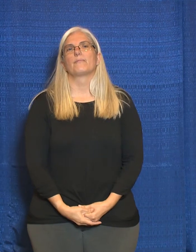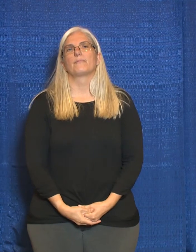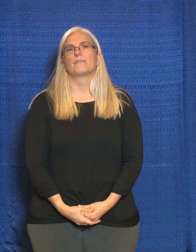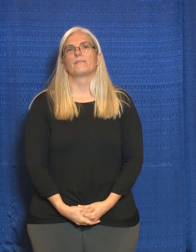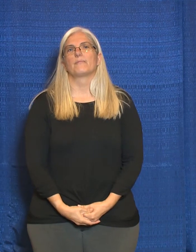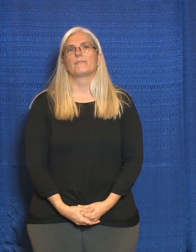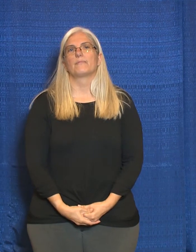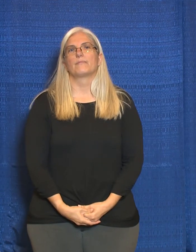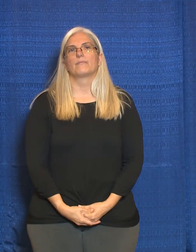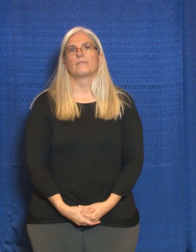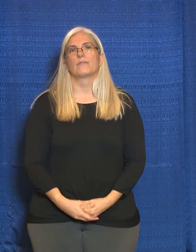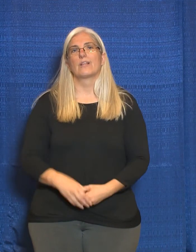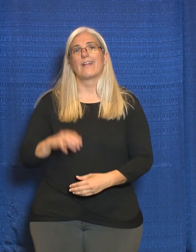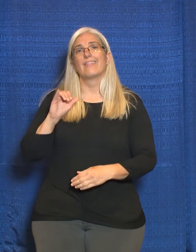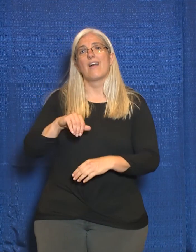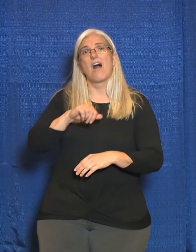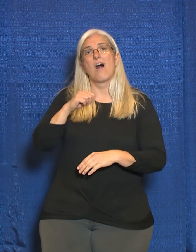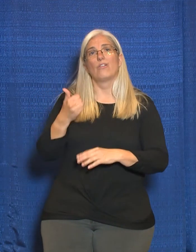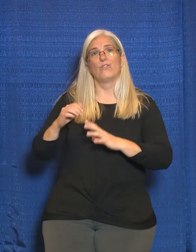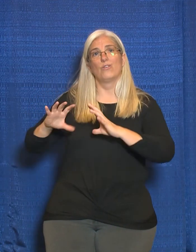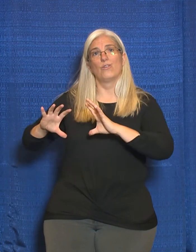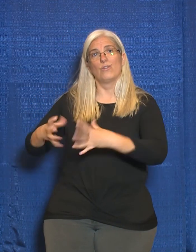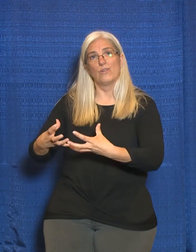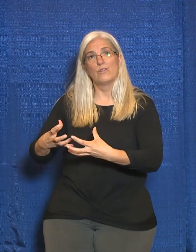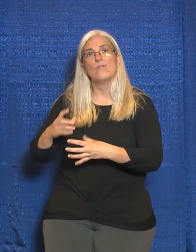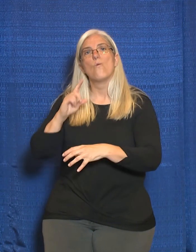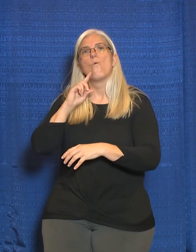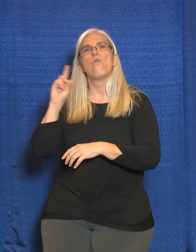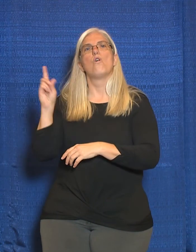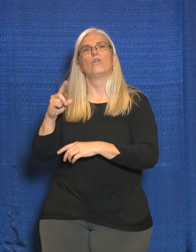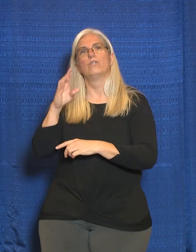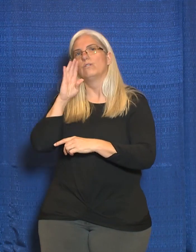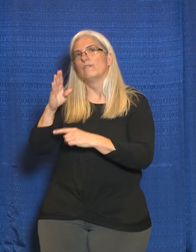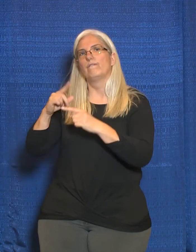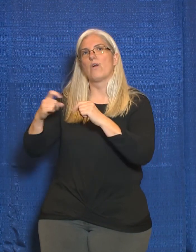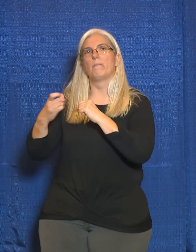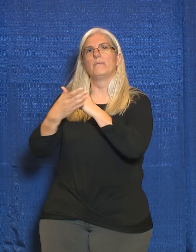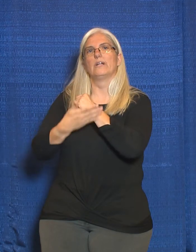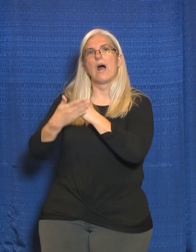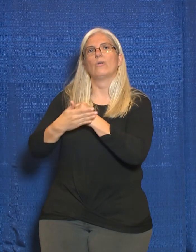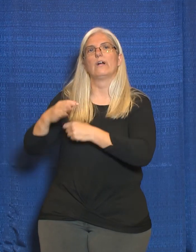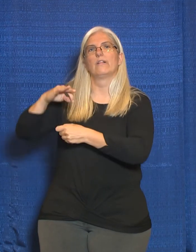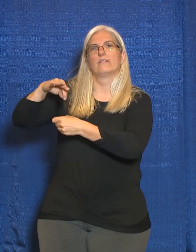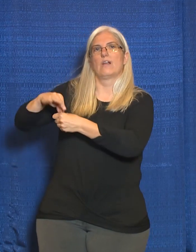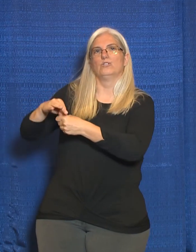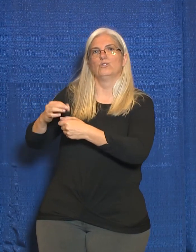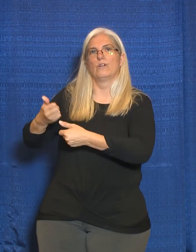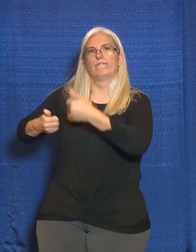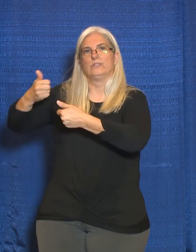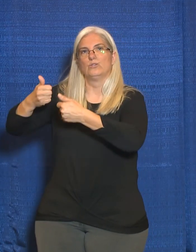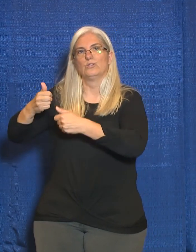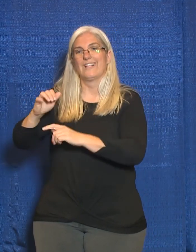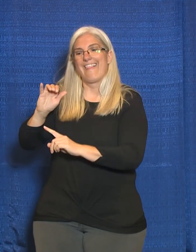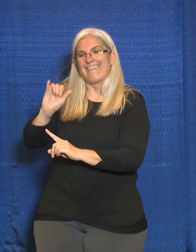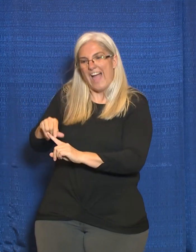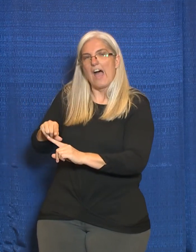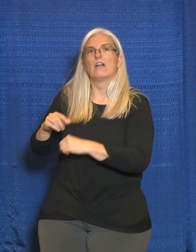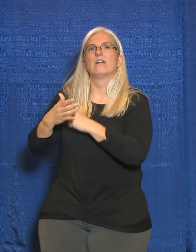Other VRAs order their VRCs from their county elections officials. These are county-tracked VRAs.